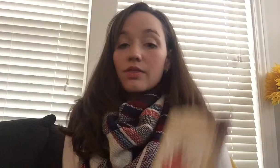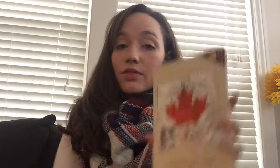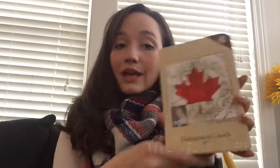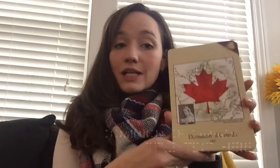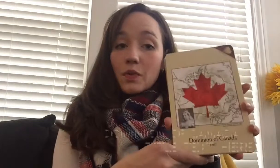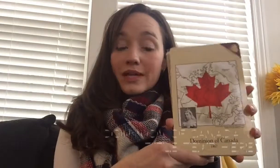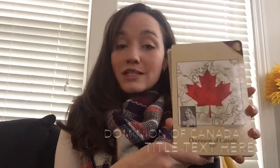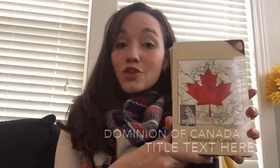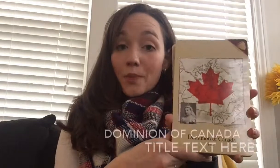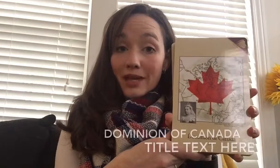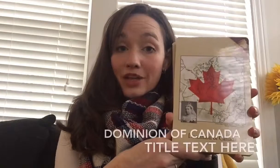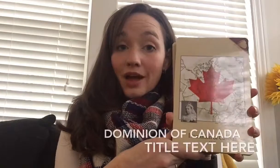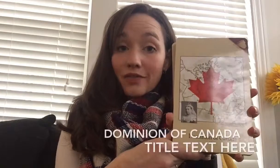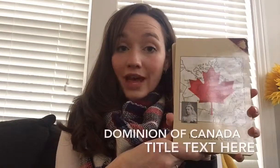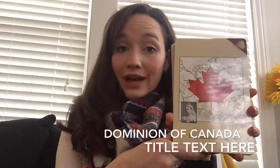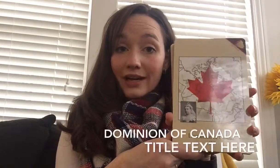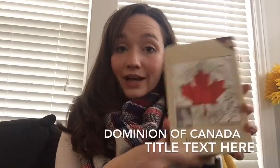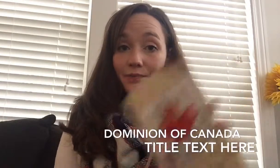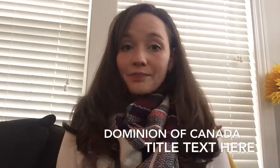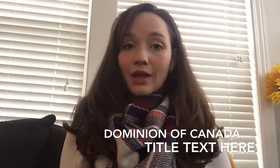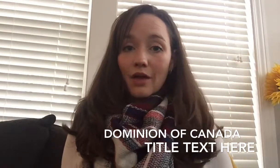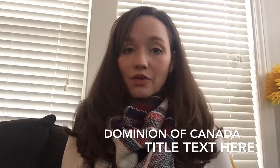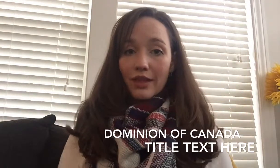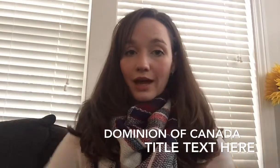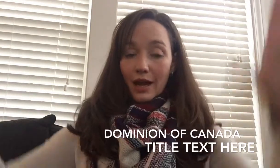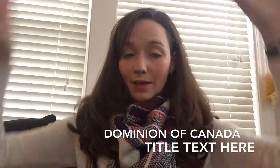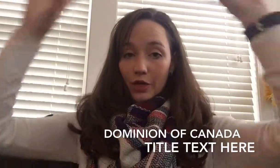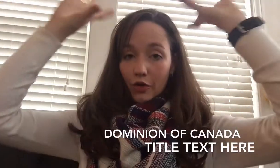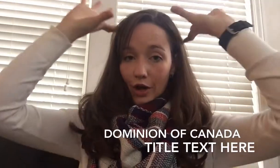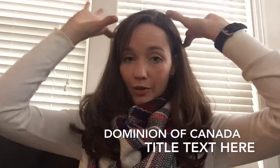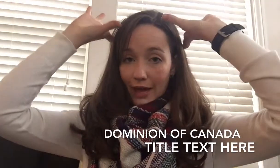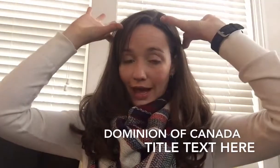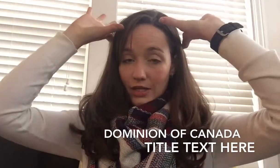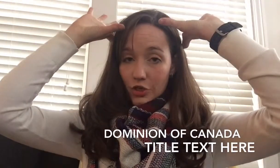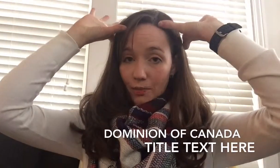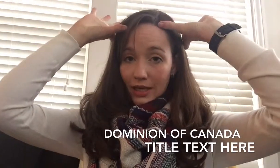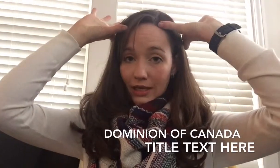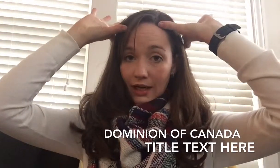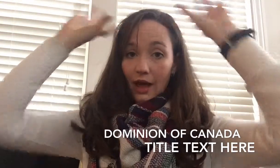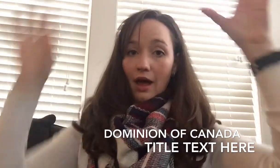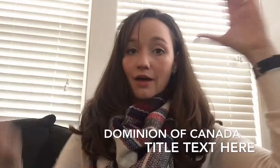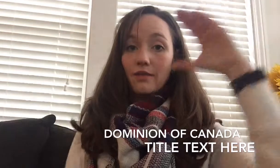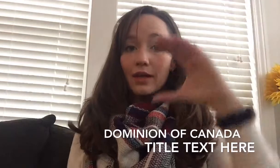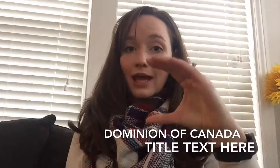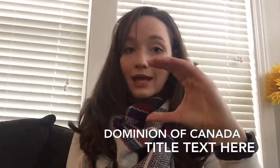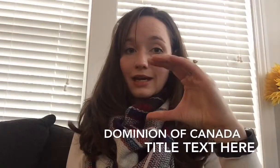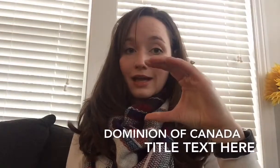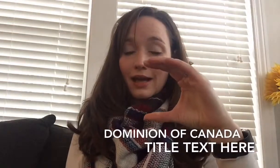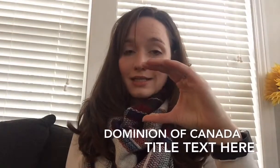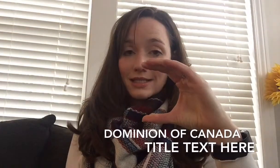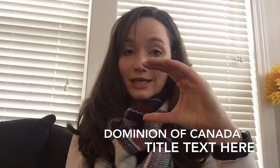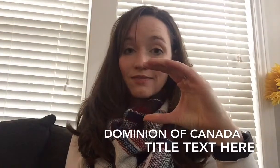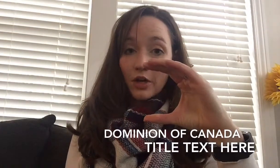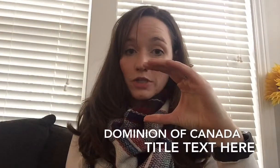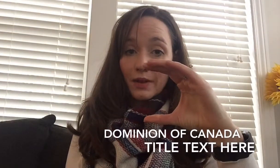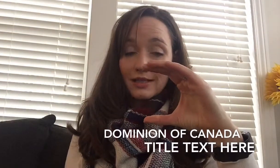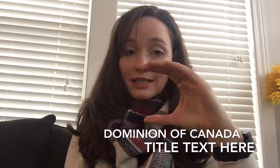The next one is Dominion of Canada. And for that, I make a crown on my head. Dominion of Canada. A C, fingerspelling C